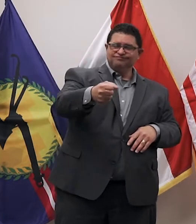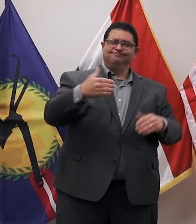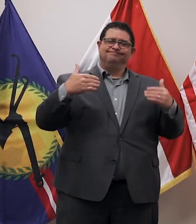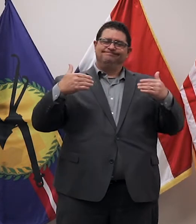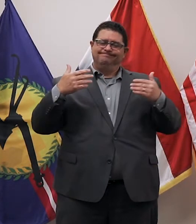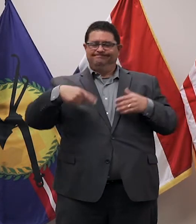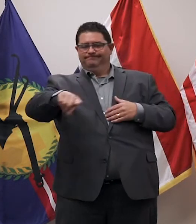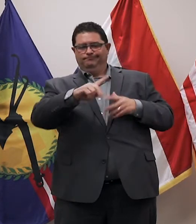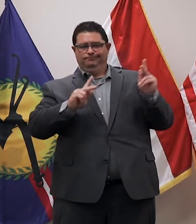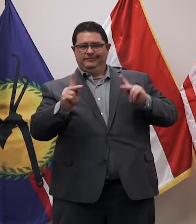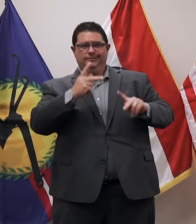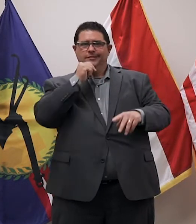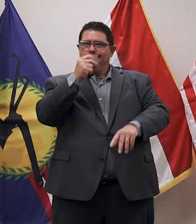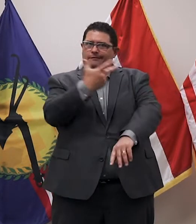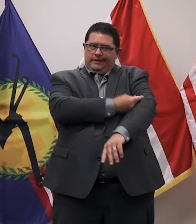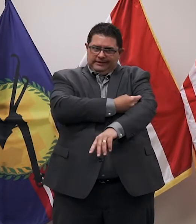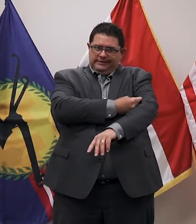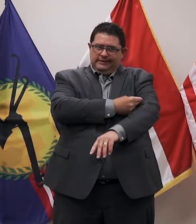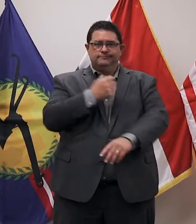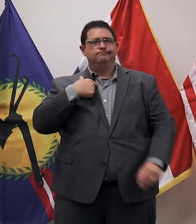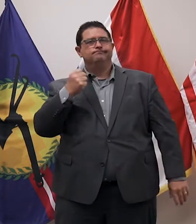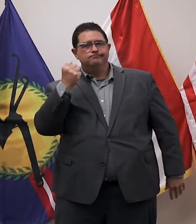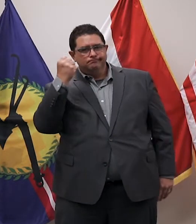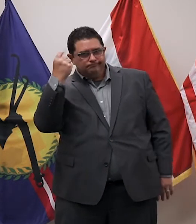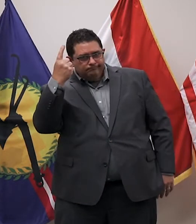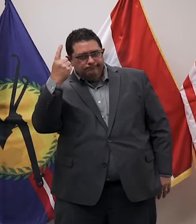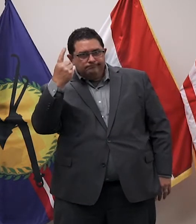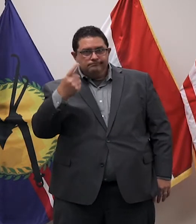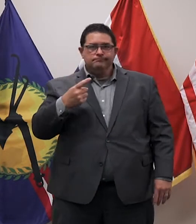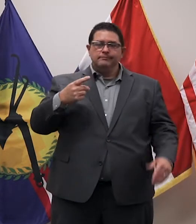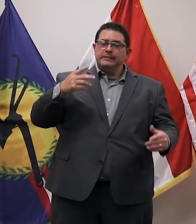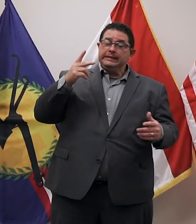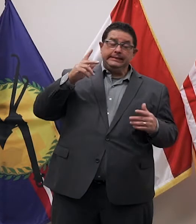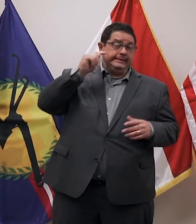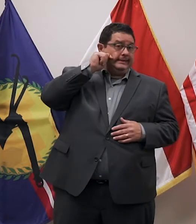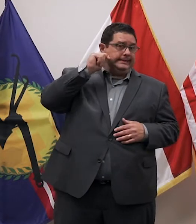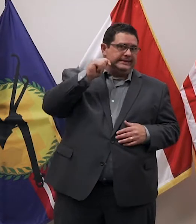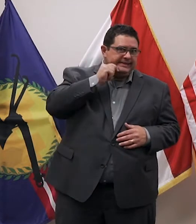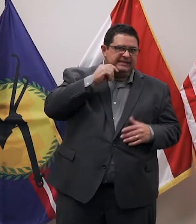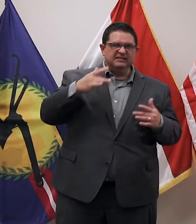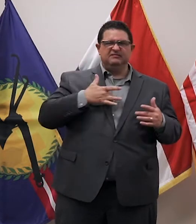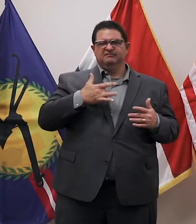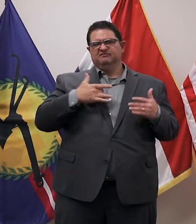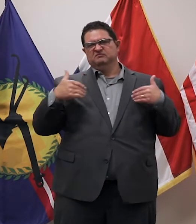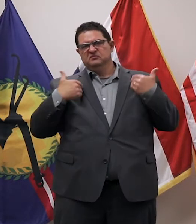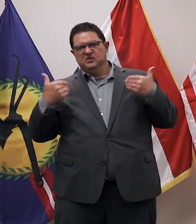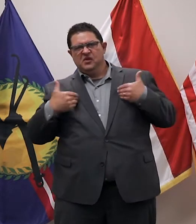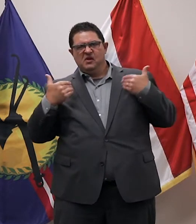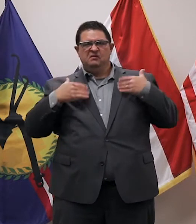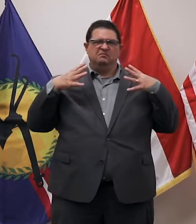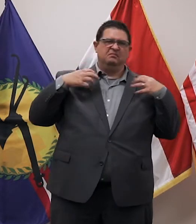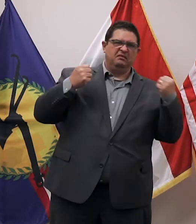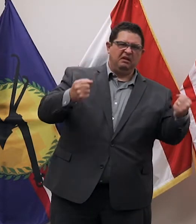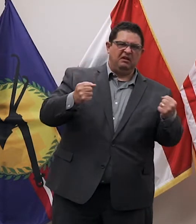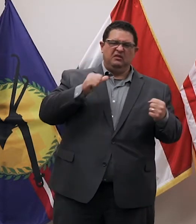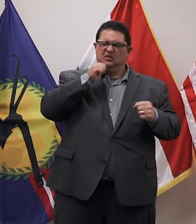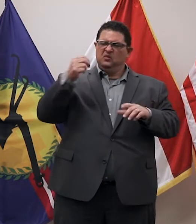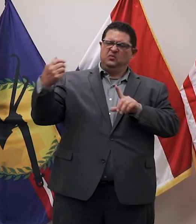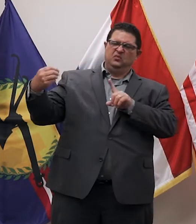I get it. Teens feel invincible. I'm young, I'm healthy, COVID won't get me. That's a common